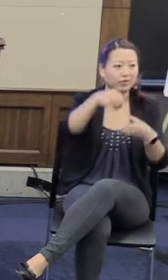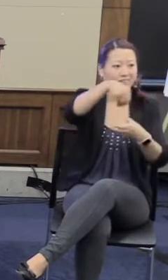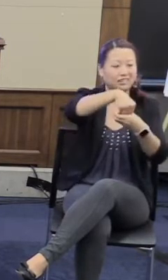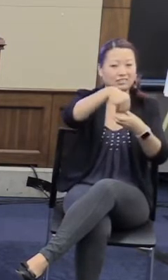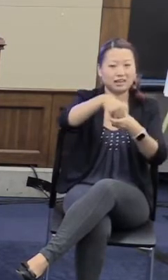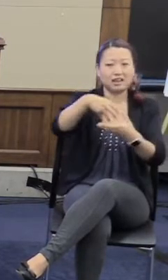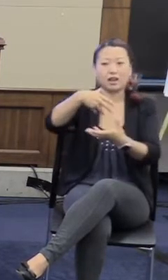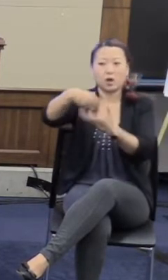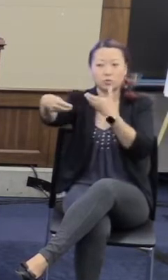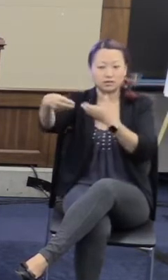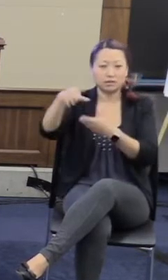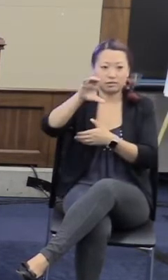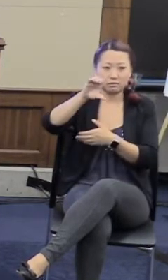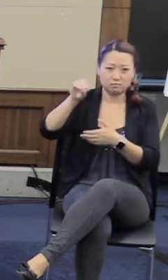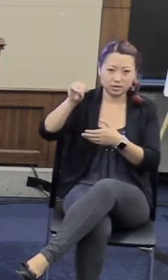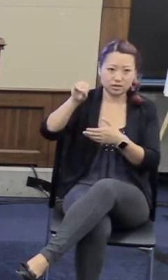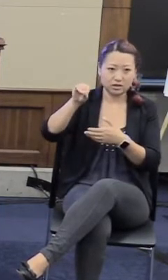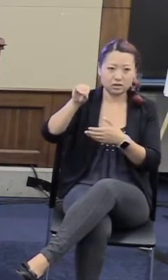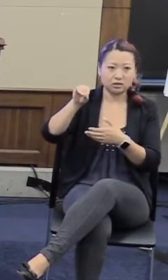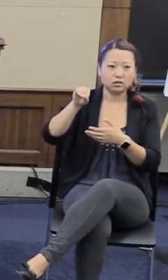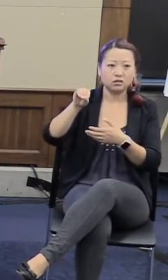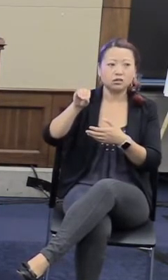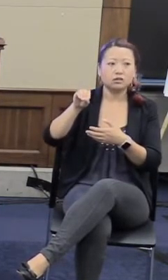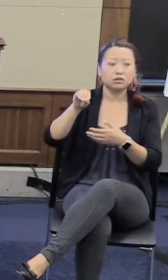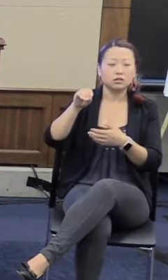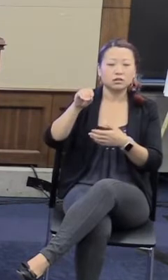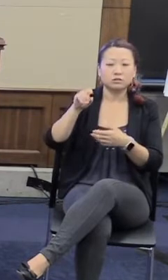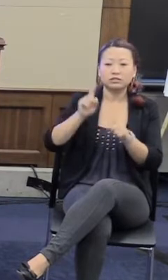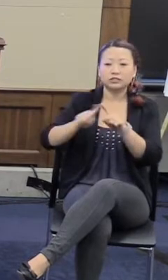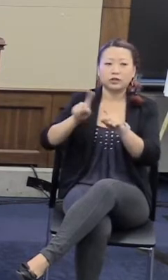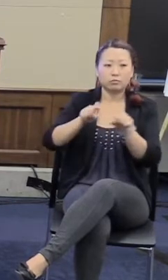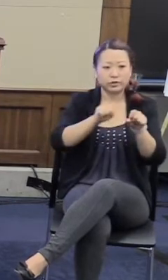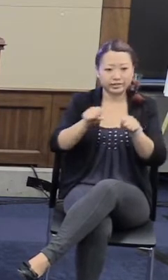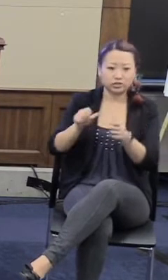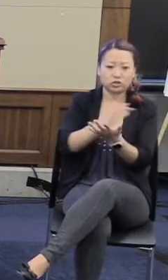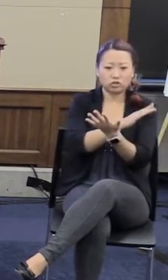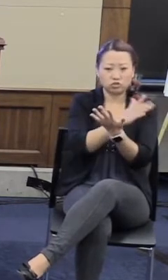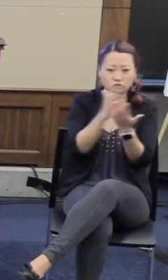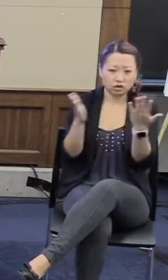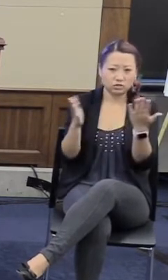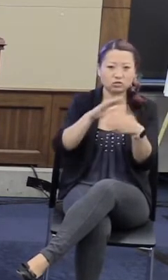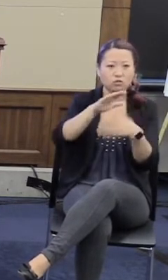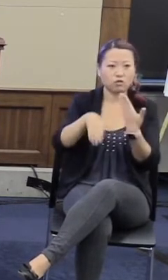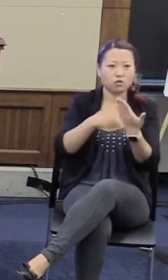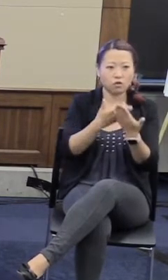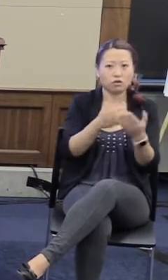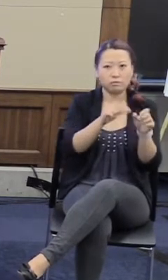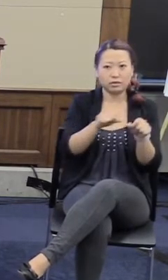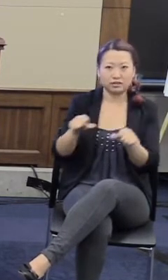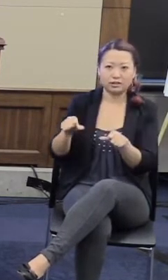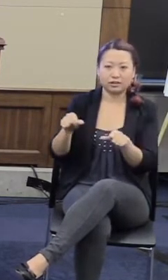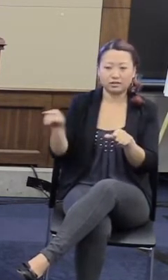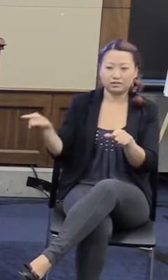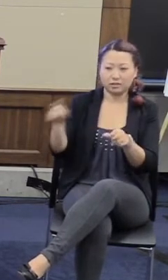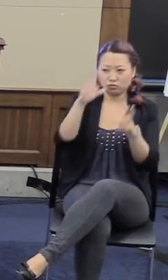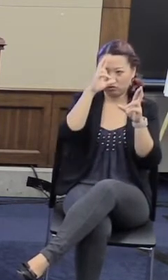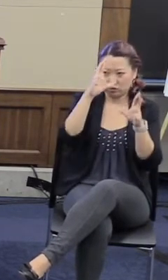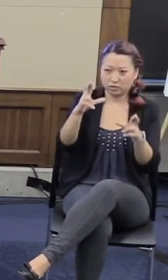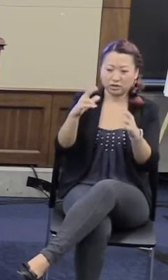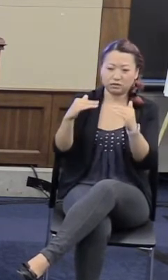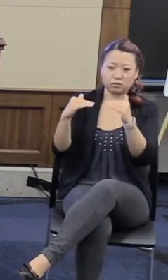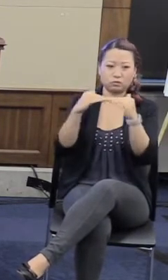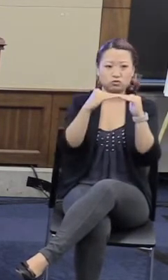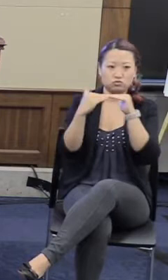outside the company, and that the potentials of all employees across all abilities are respected in a mutually